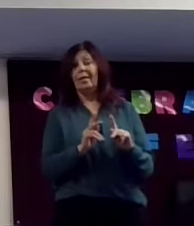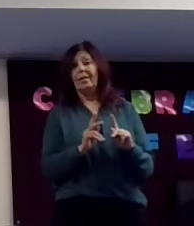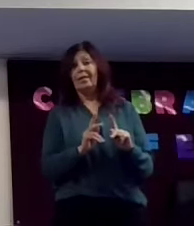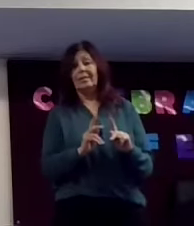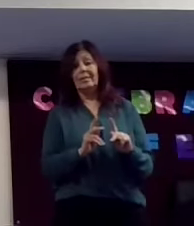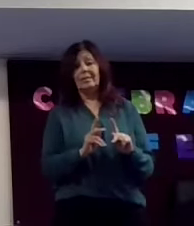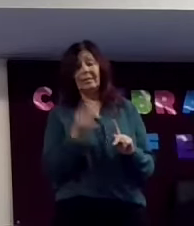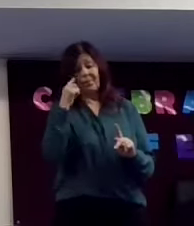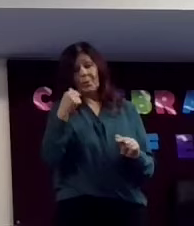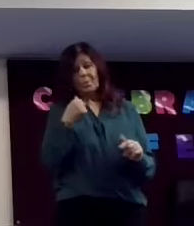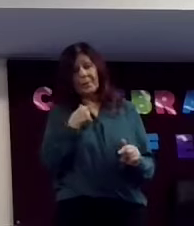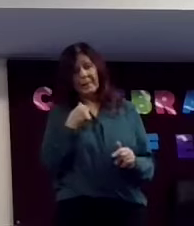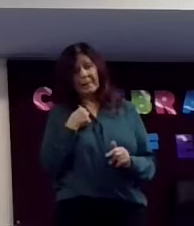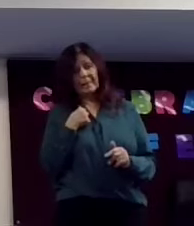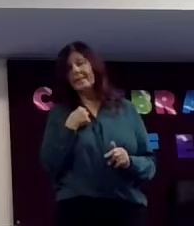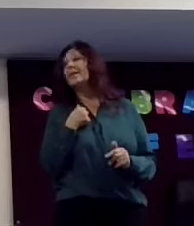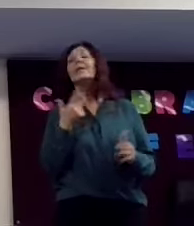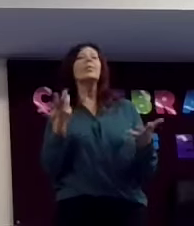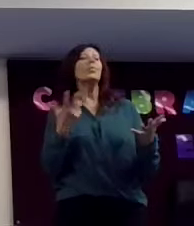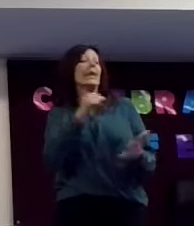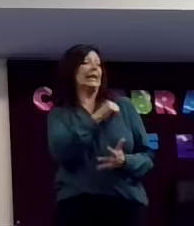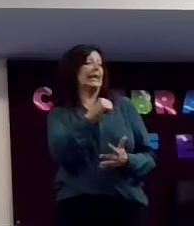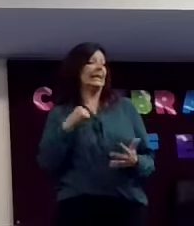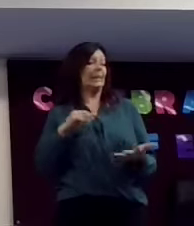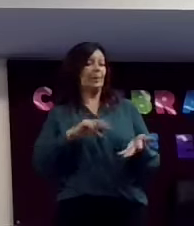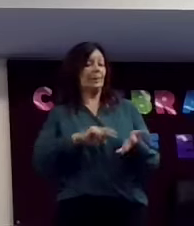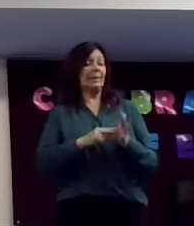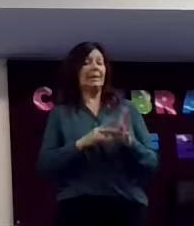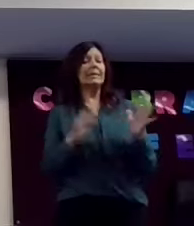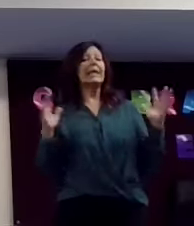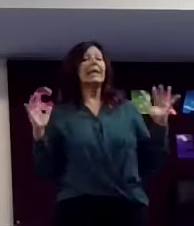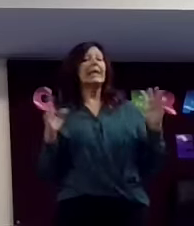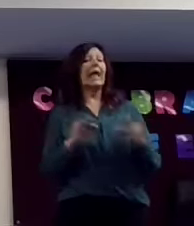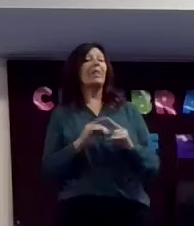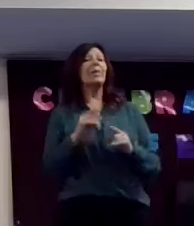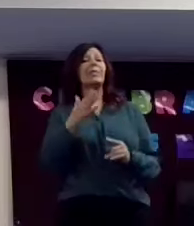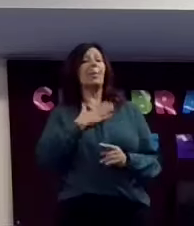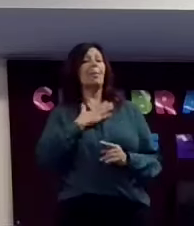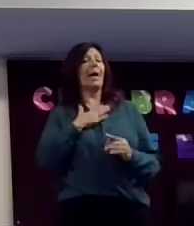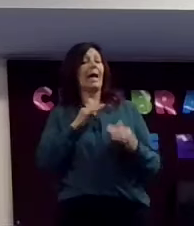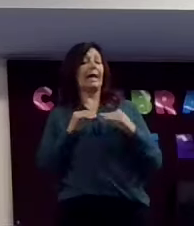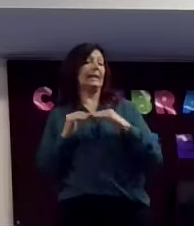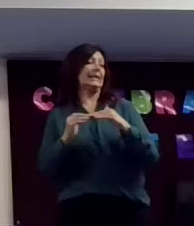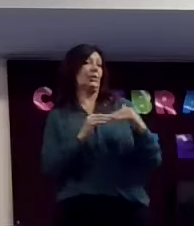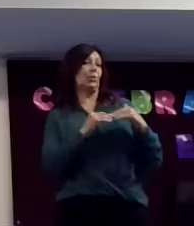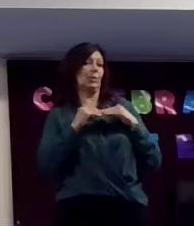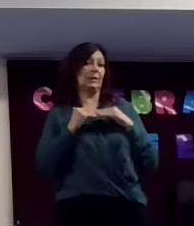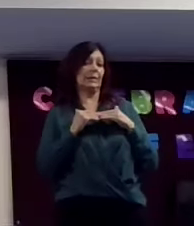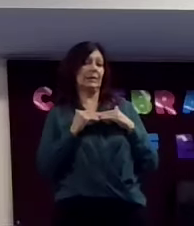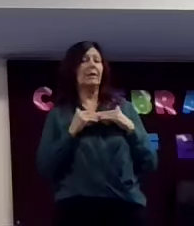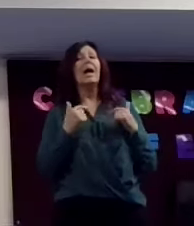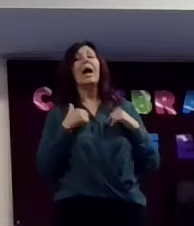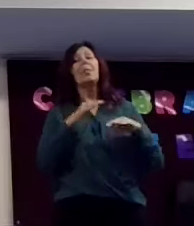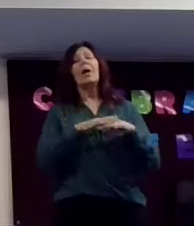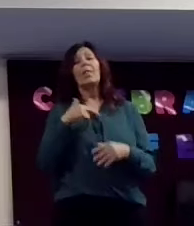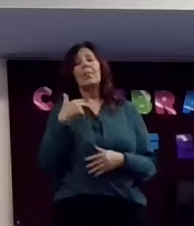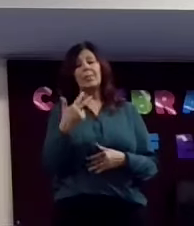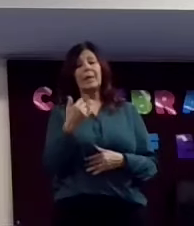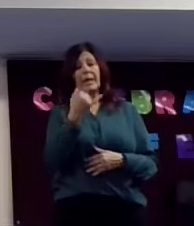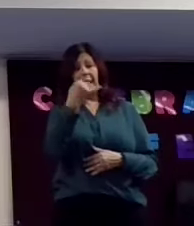And for me, what the assembly means is it's a gathering of my constituents. I'm on